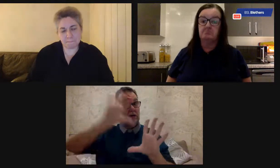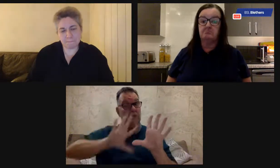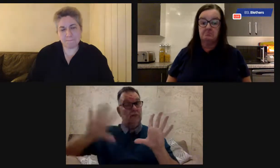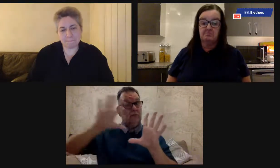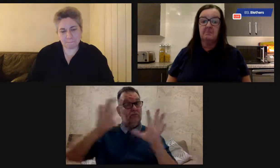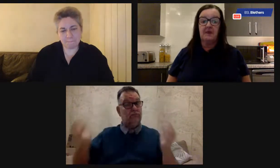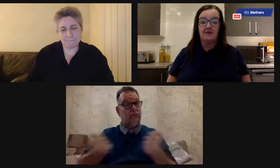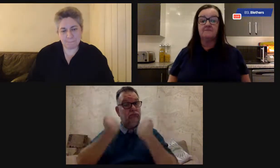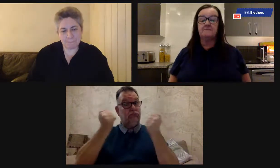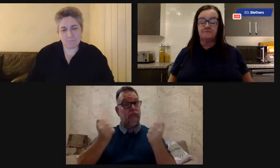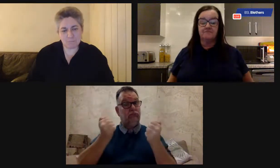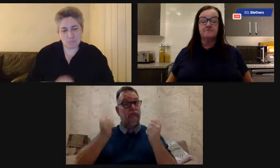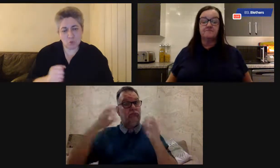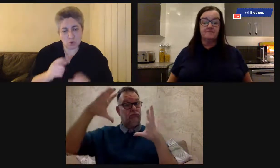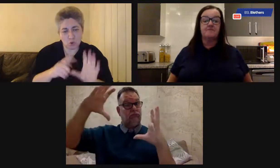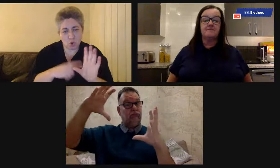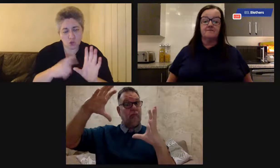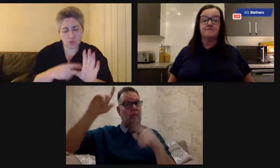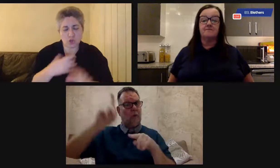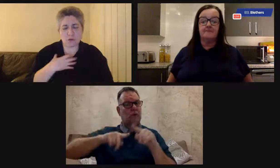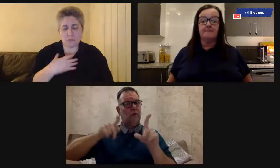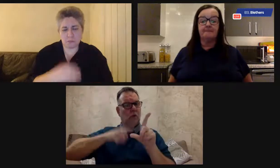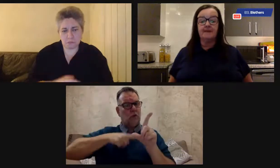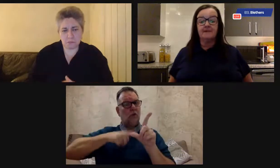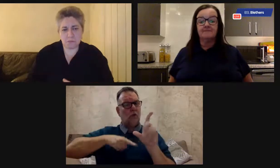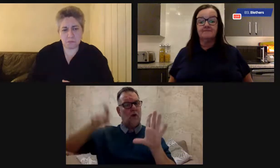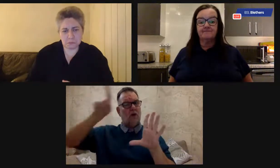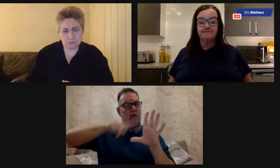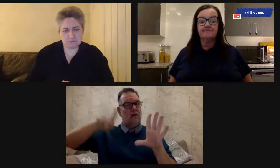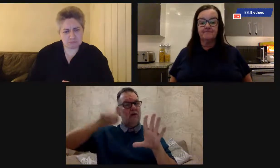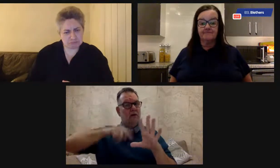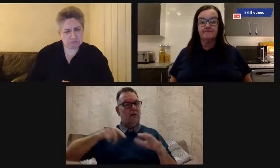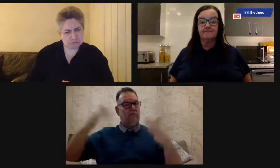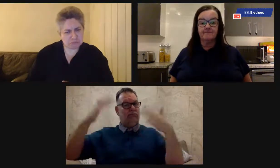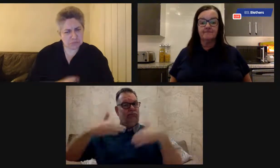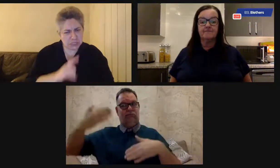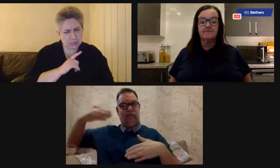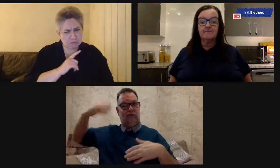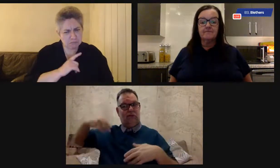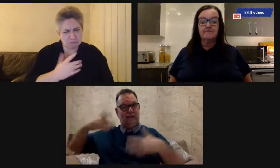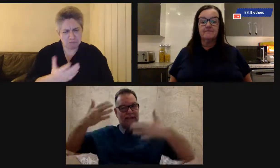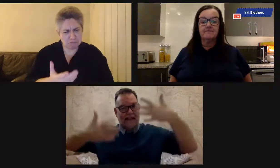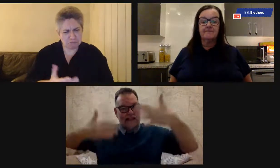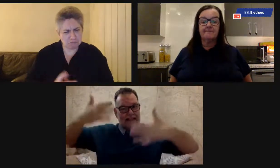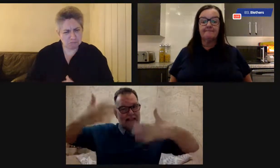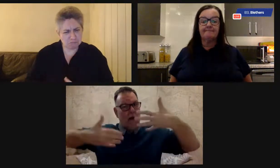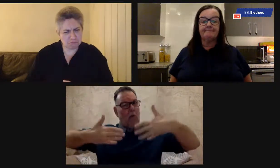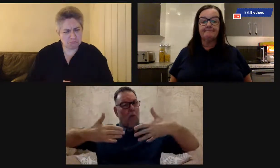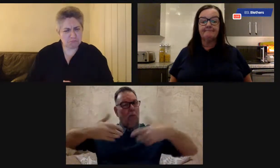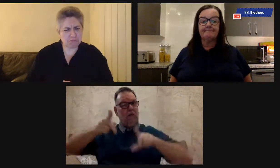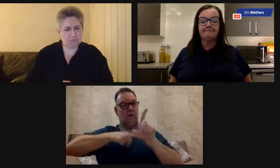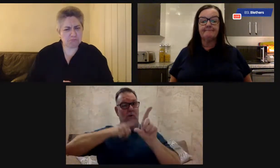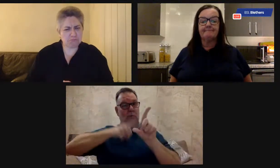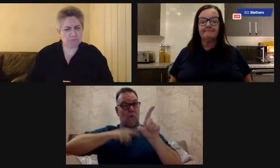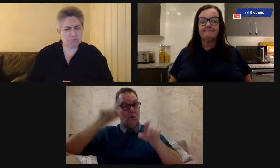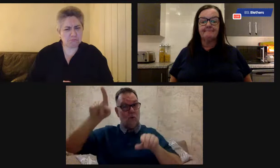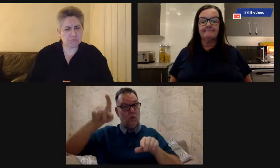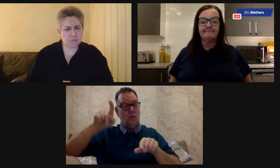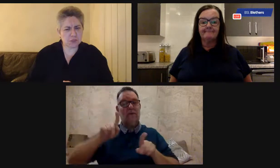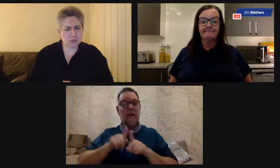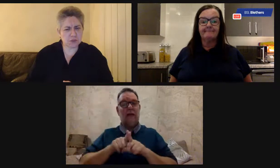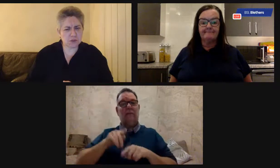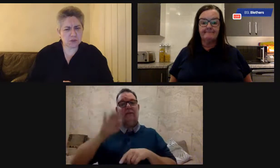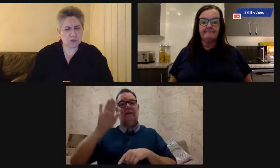of the people that are coming now is the younger demographic of our sort of 50 plus. As I said to you,